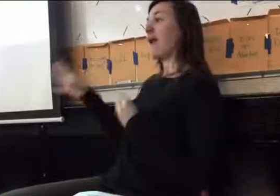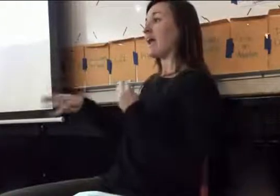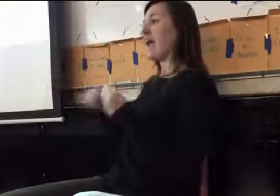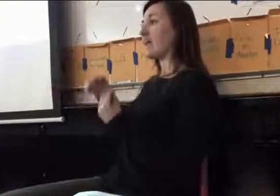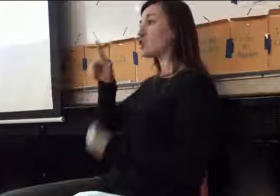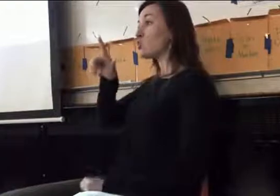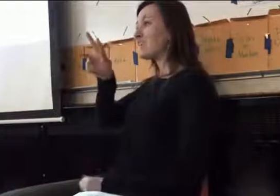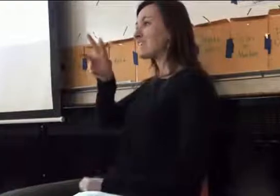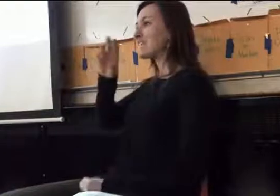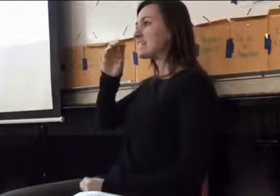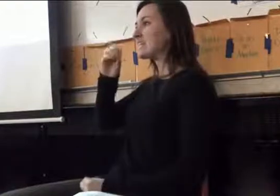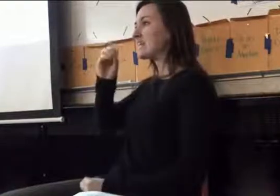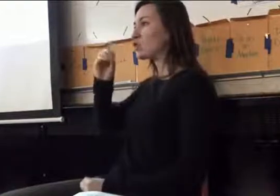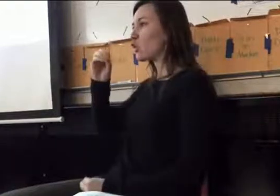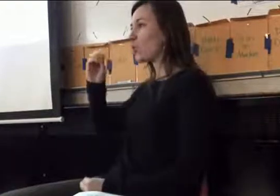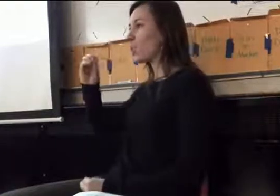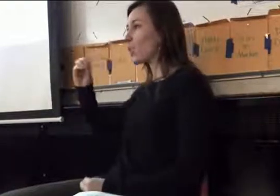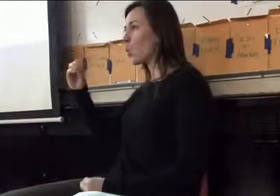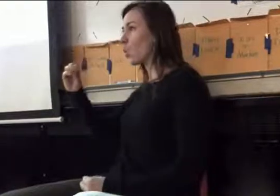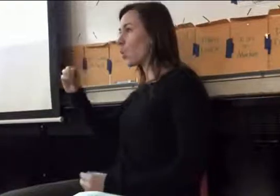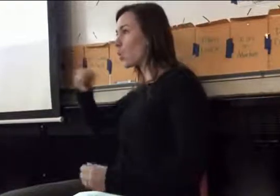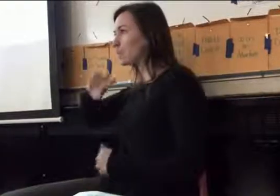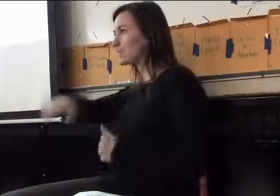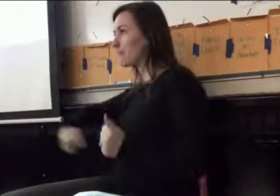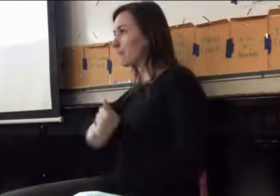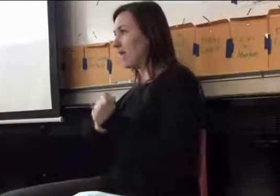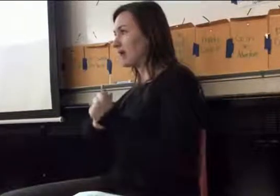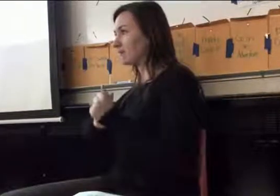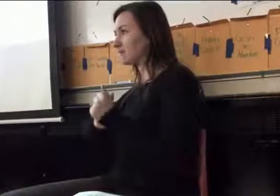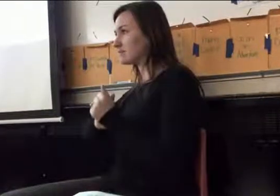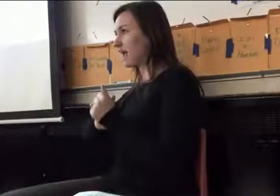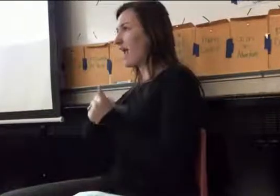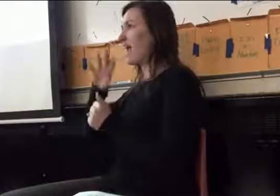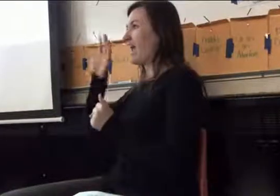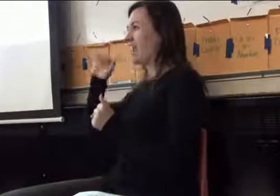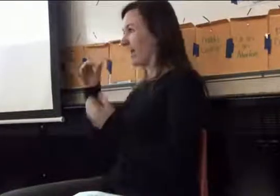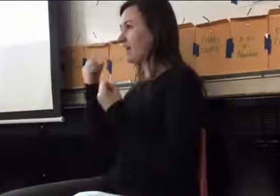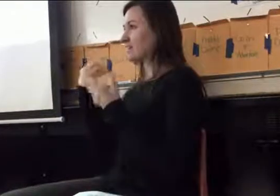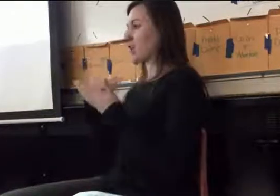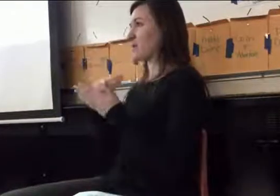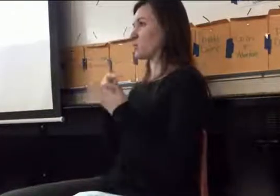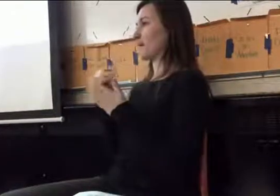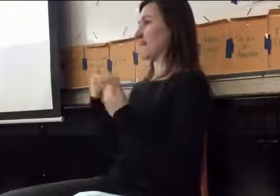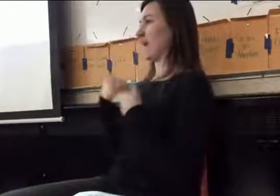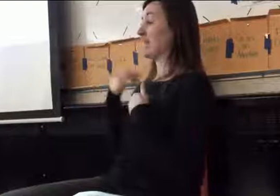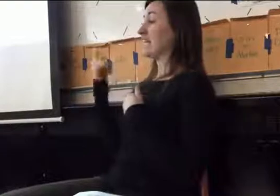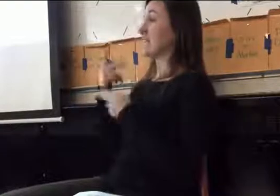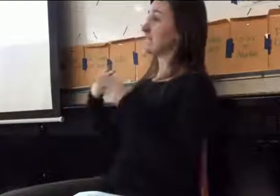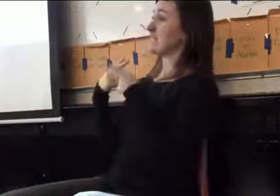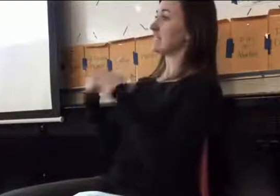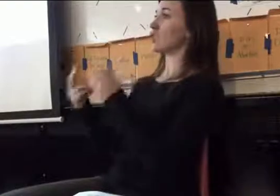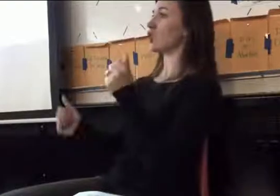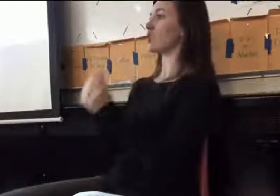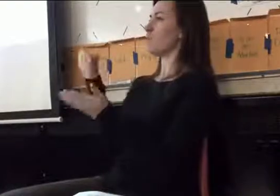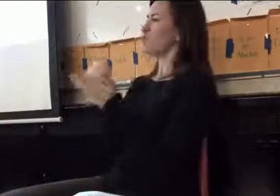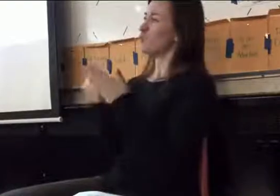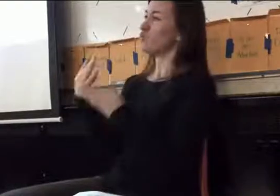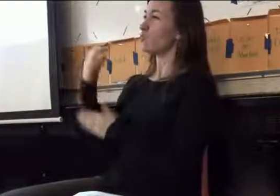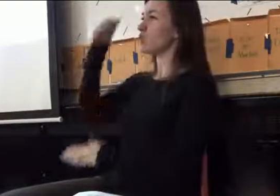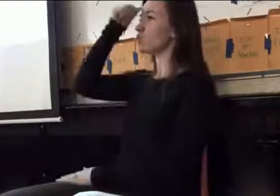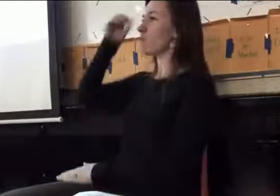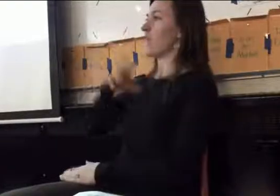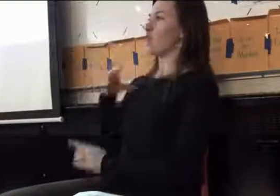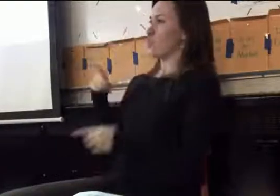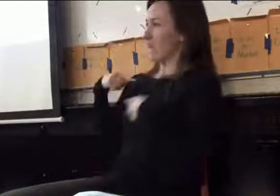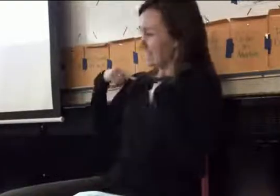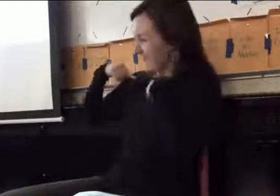it. That is how wealthy he was. In fact, John D. Rockefeller is considered the richest man that has ever lived in terms if